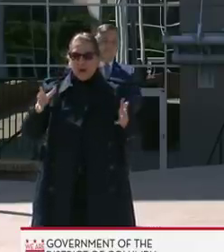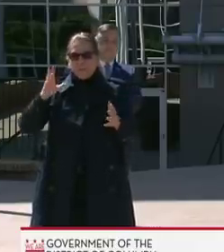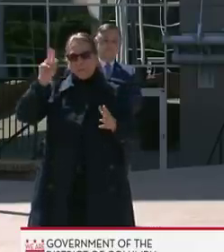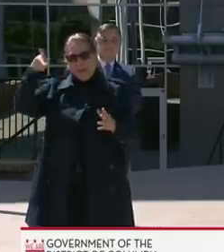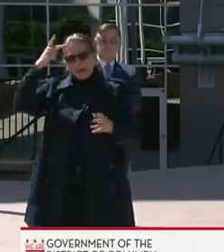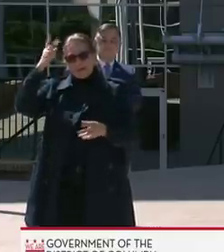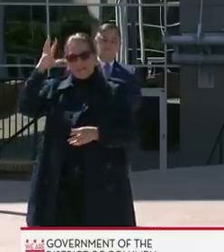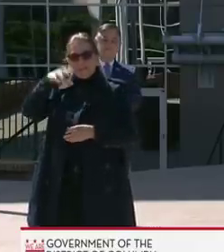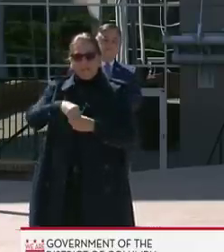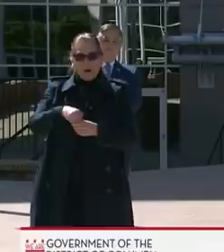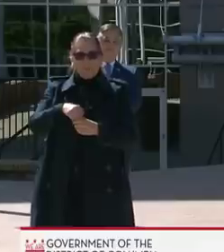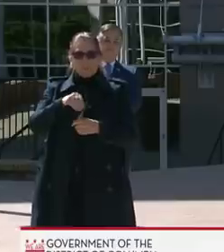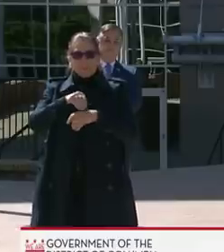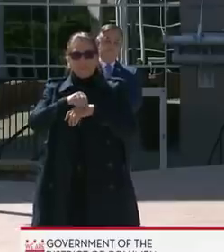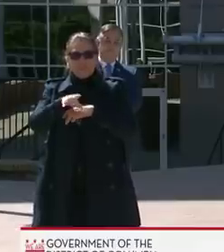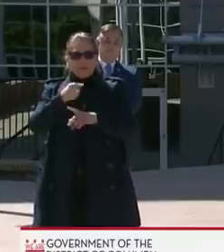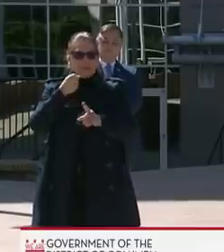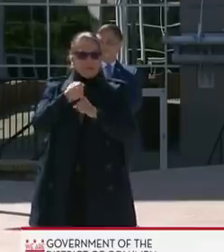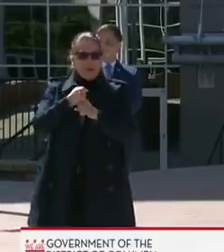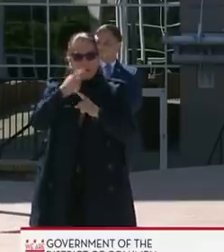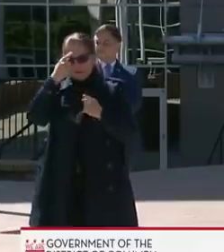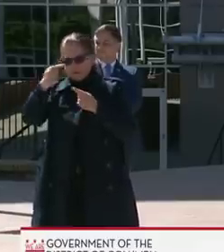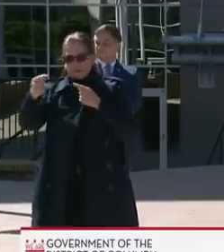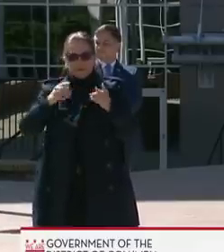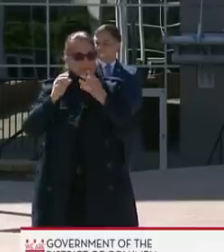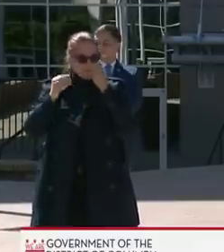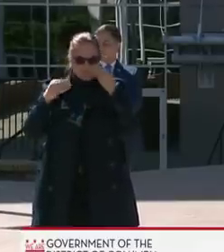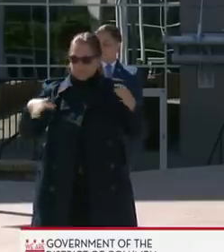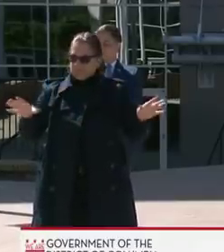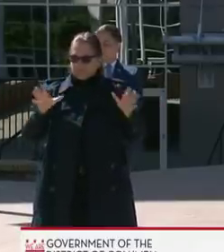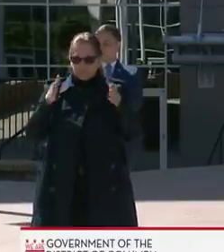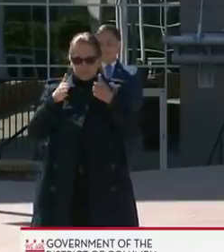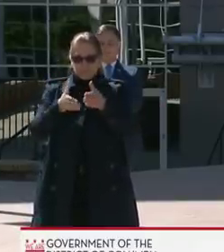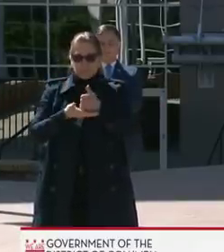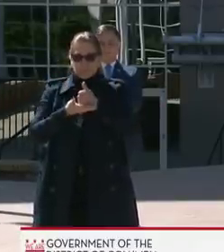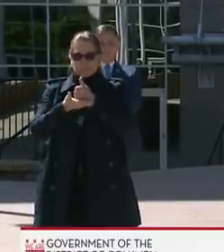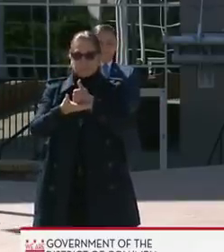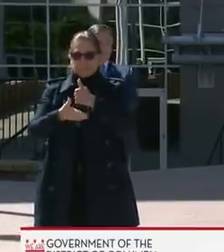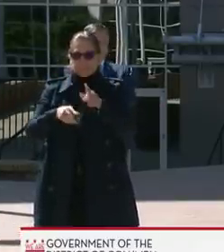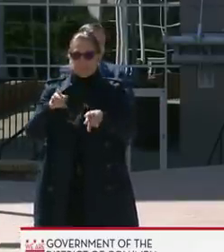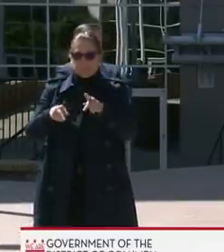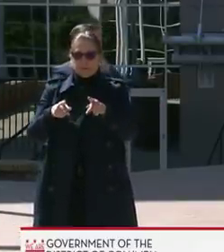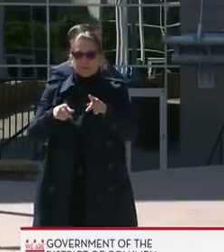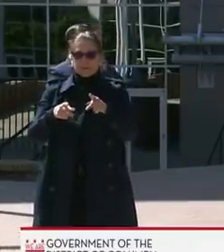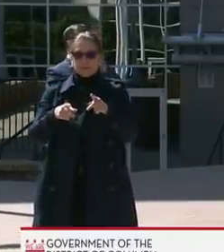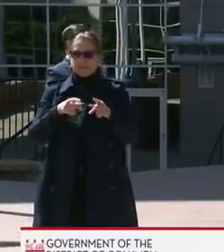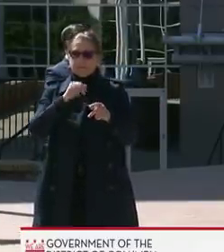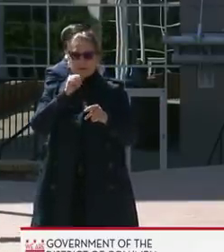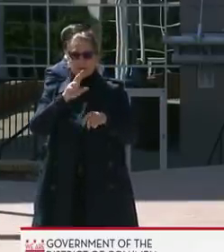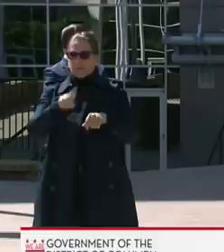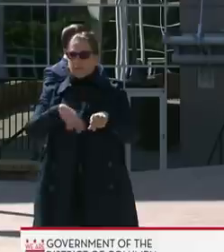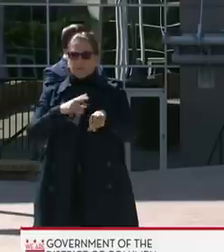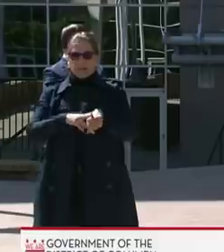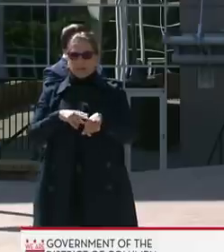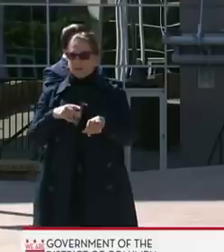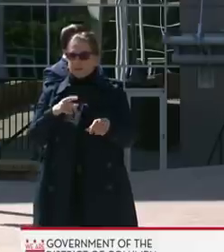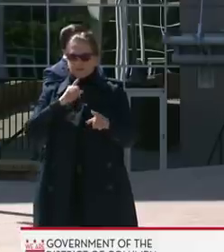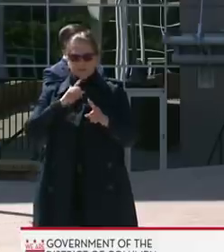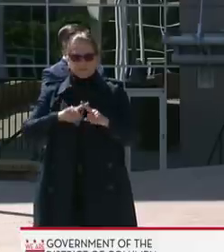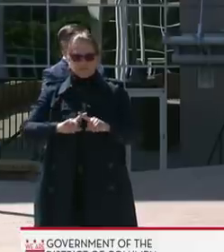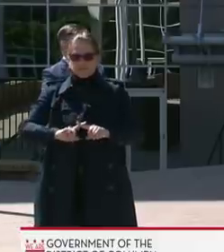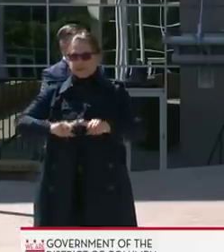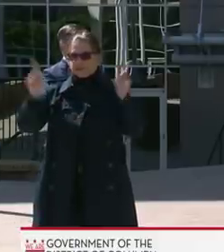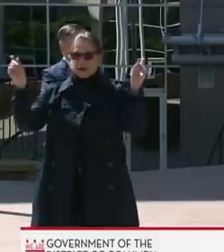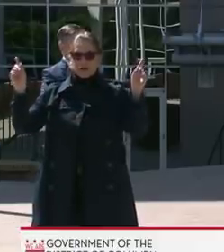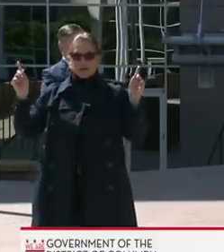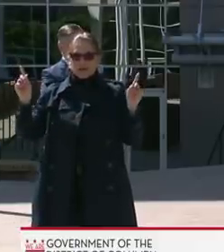dialogue and disagreements that we can afford in normal times. It's important that we're on the same page, and so that's